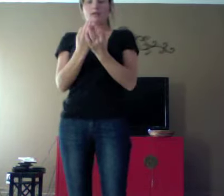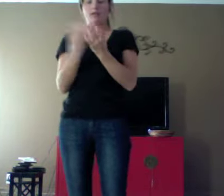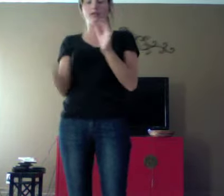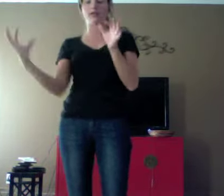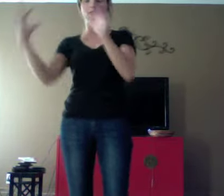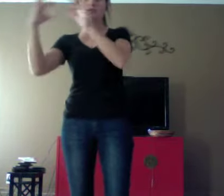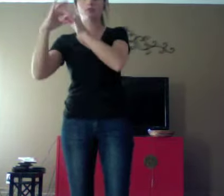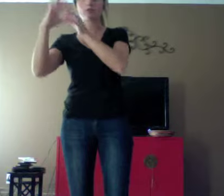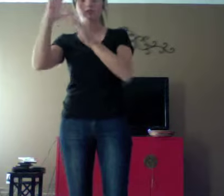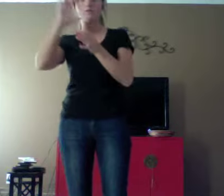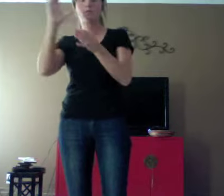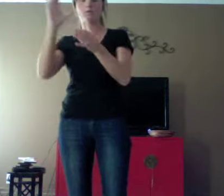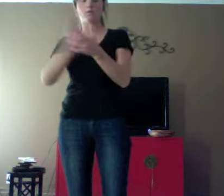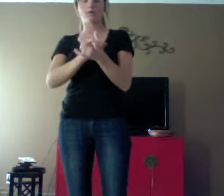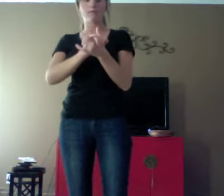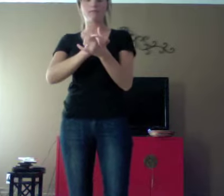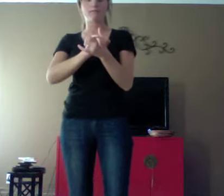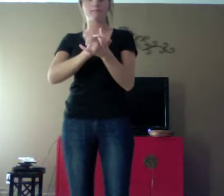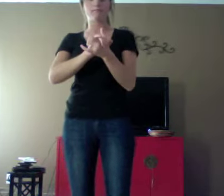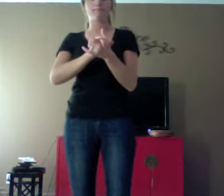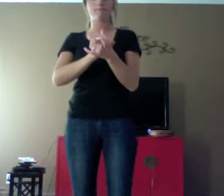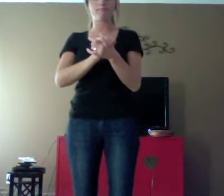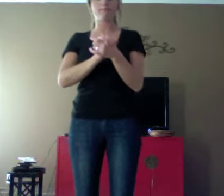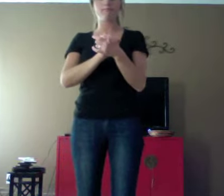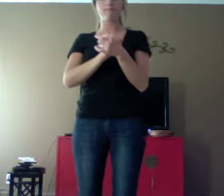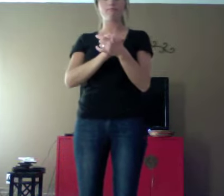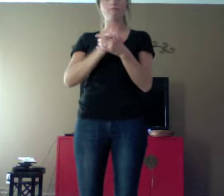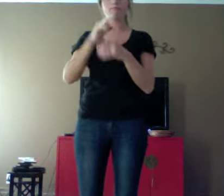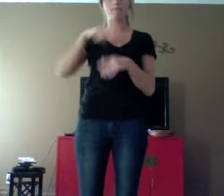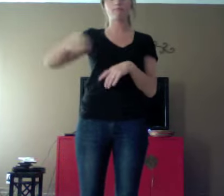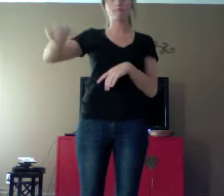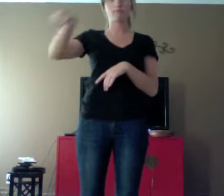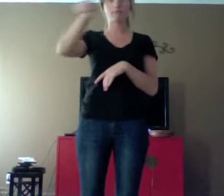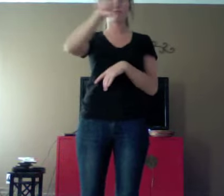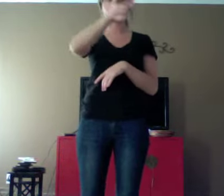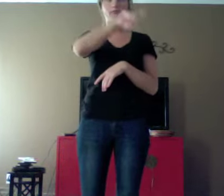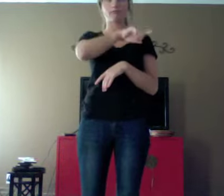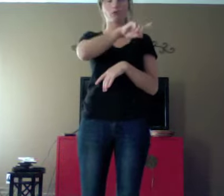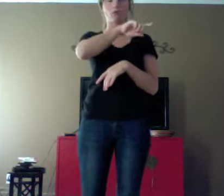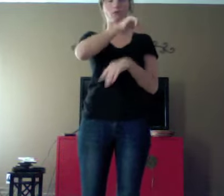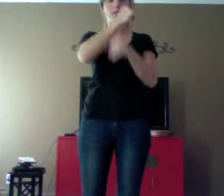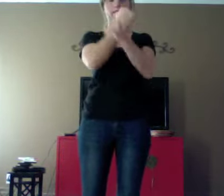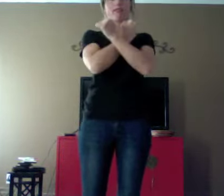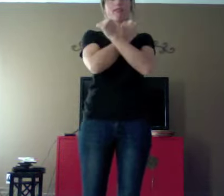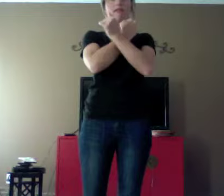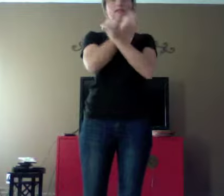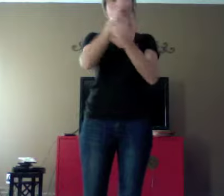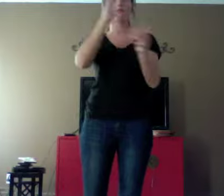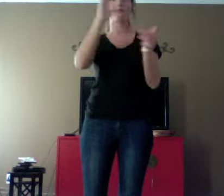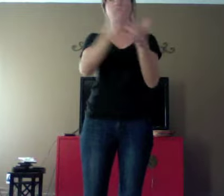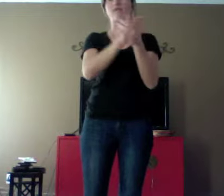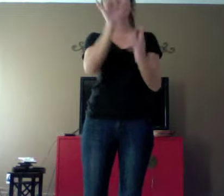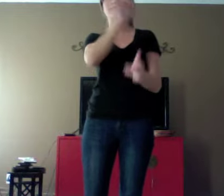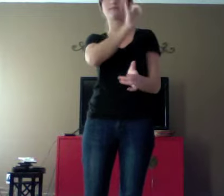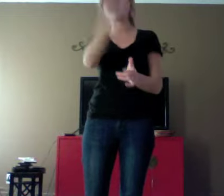church. Nevertheless, let each one of you in particular so love his wife as himself and let the wife see